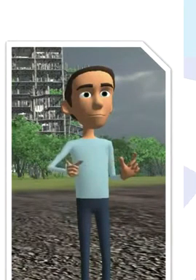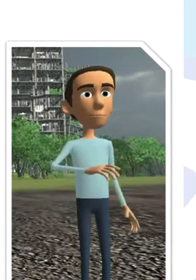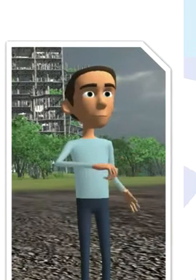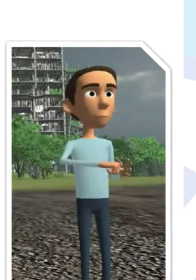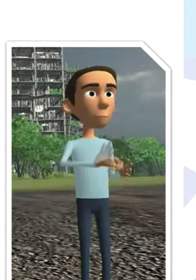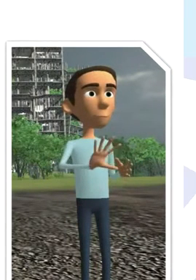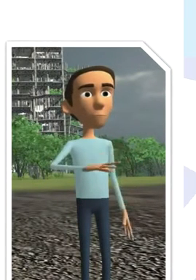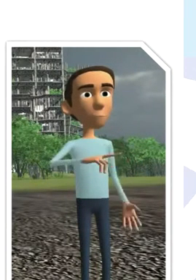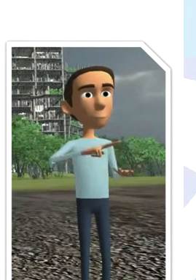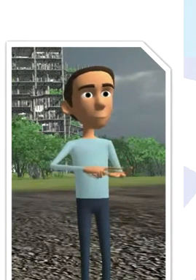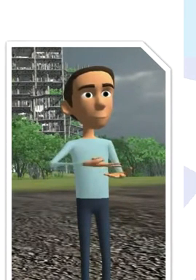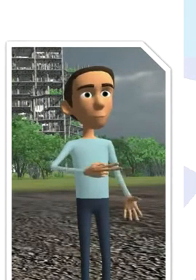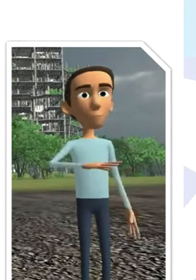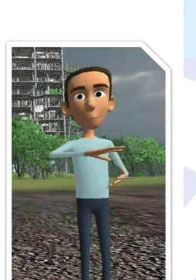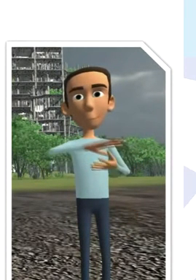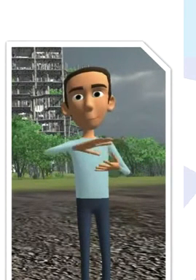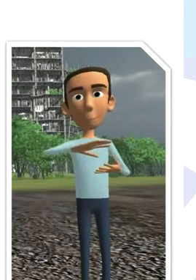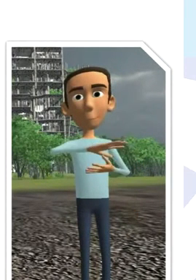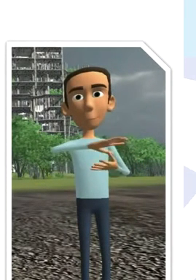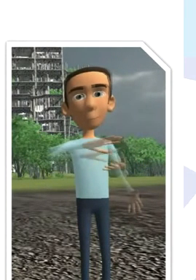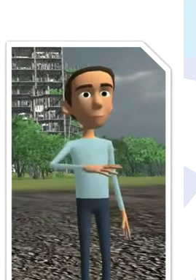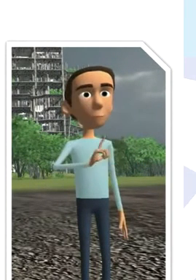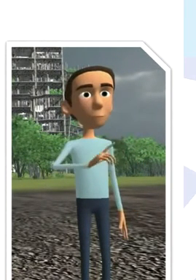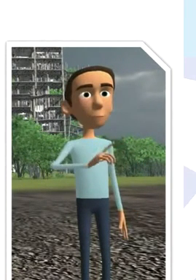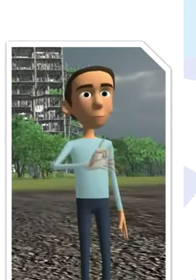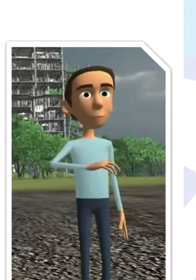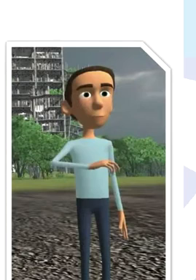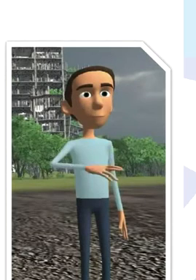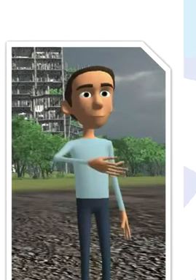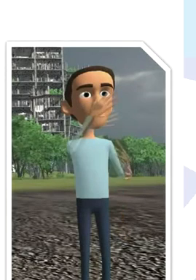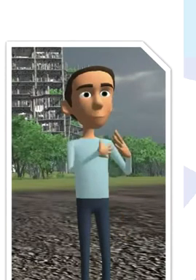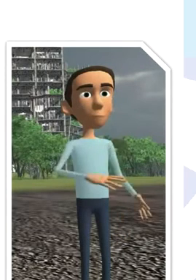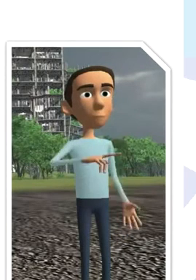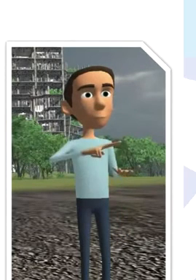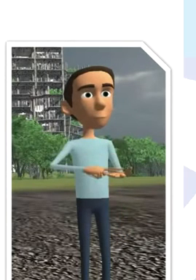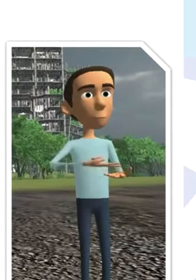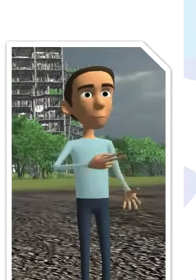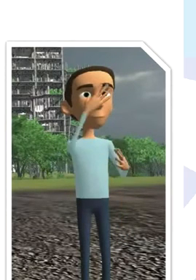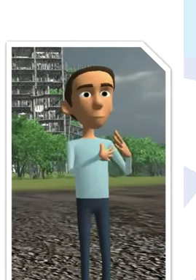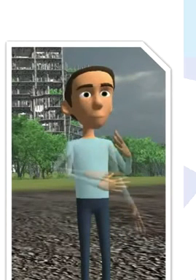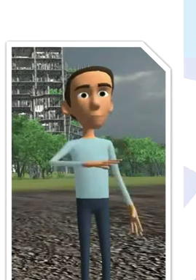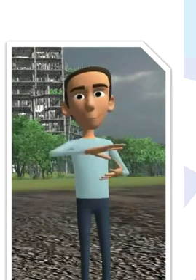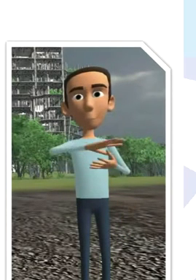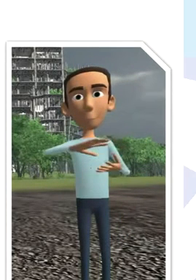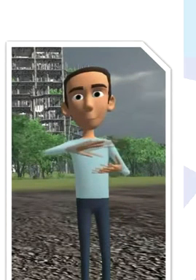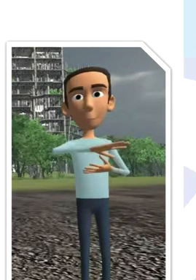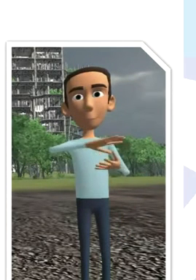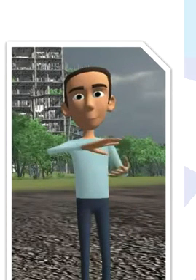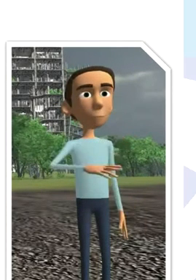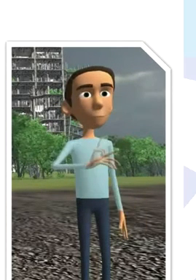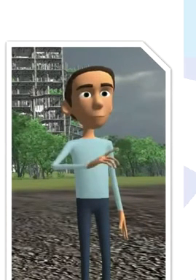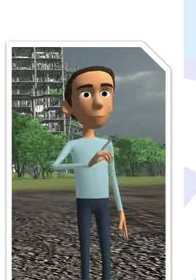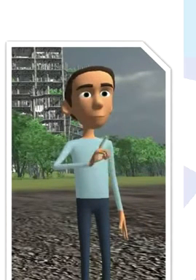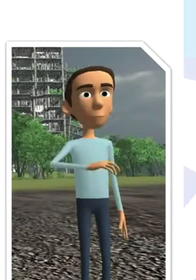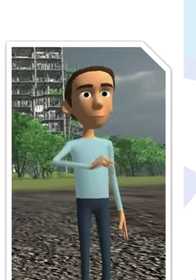So this project has three main modules. As I said in the beginning, there is a sign-to-text translation.